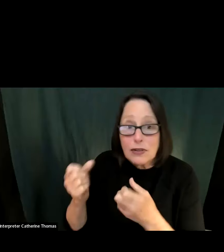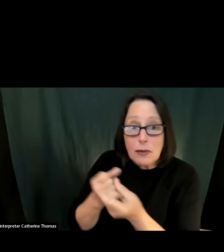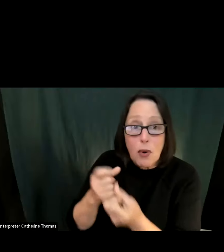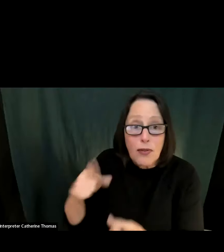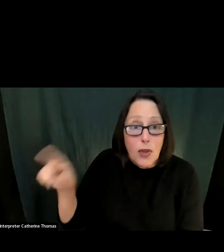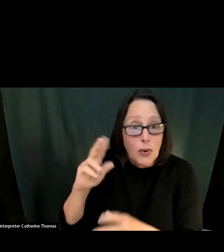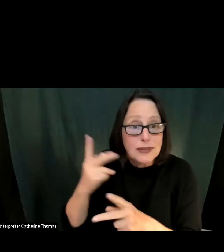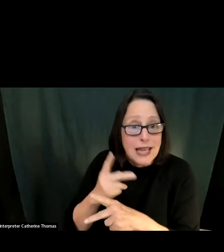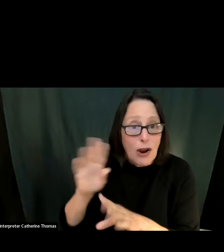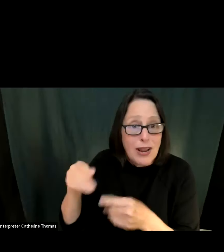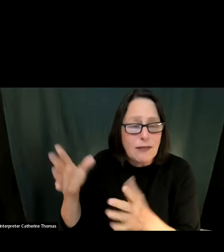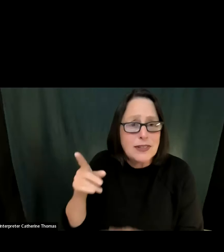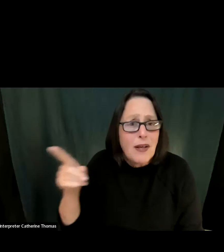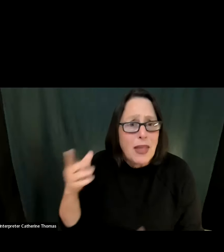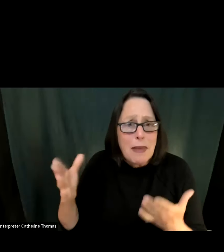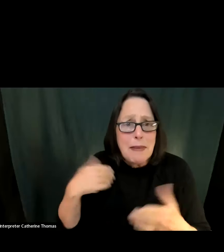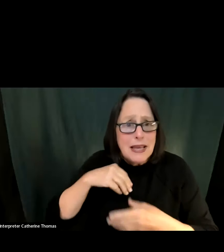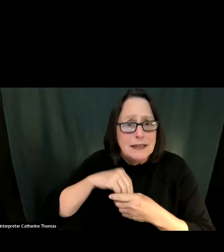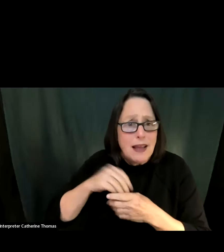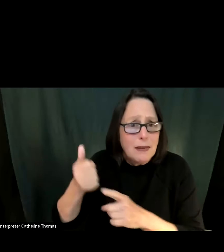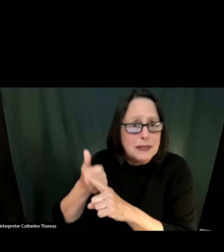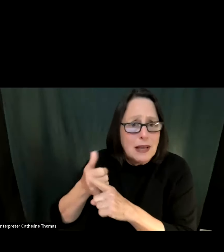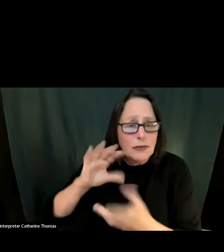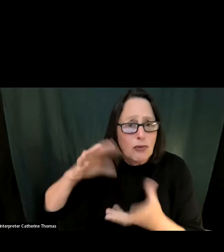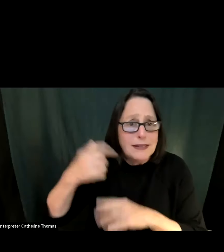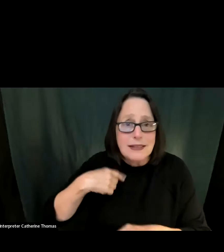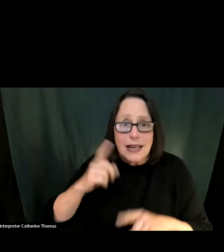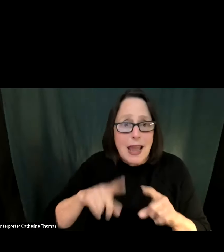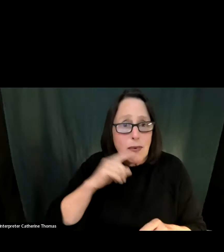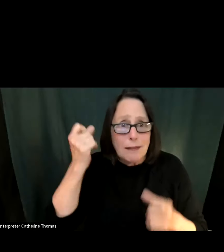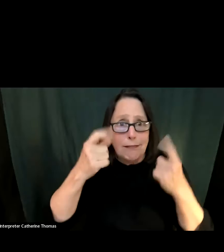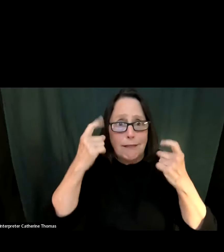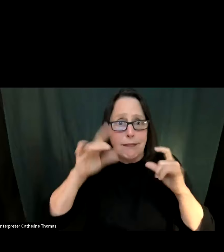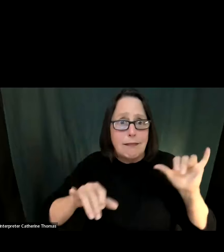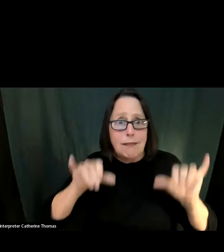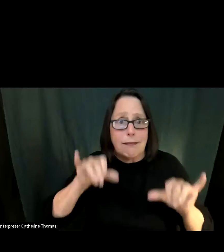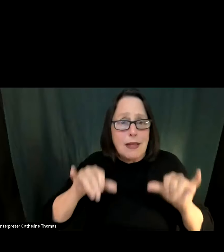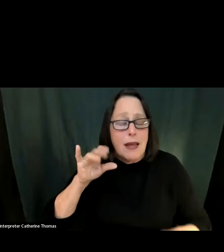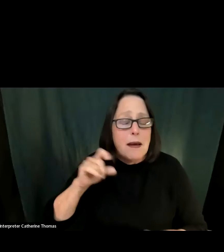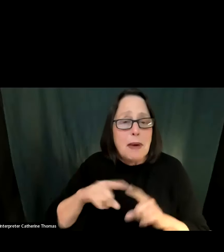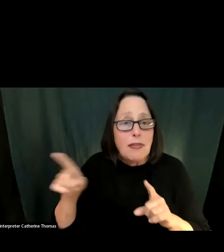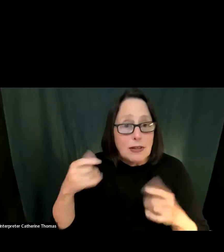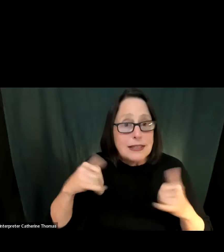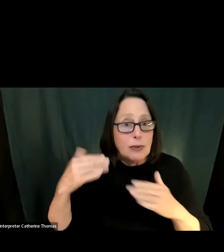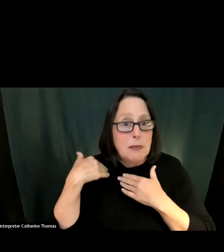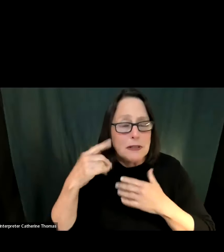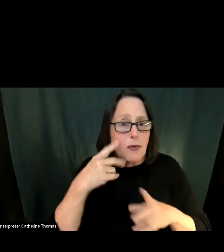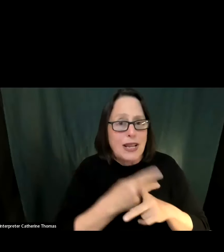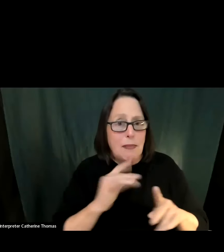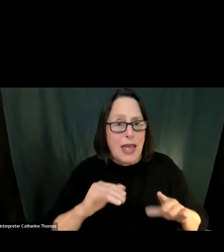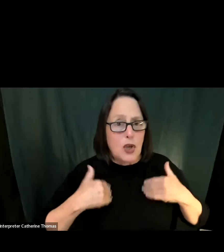themselves be in crisis and not hearing information, but they're still responsible for keeping their child or youth safe?